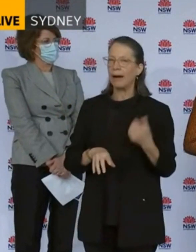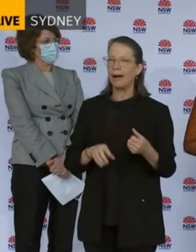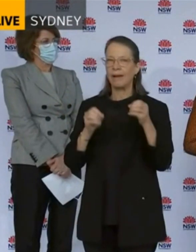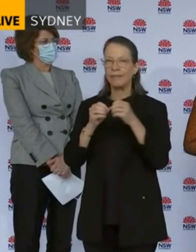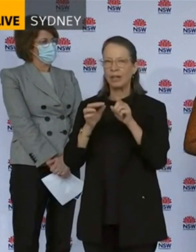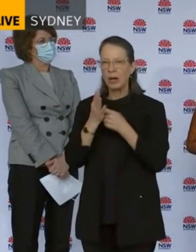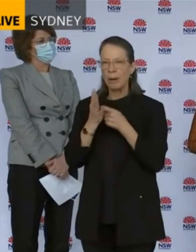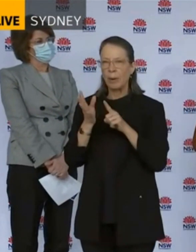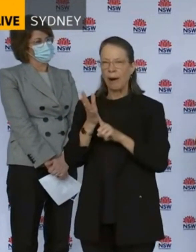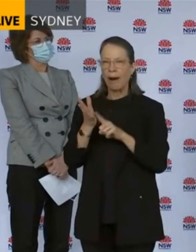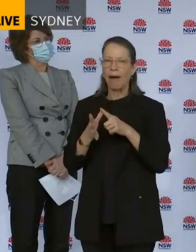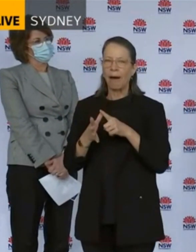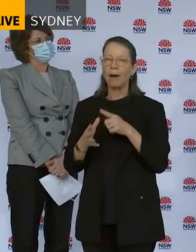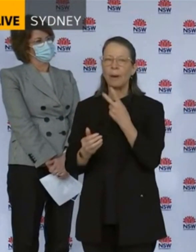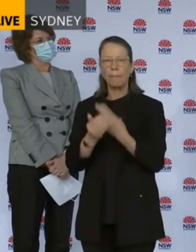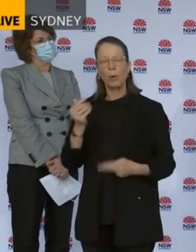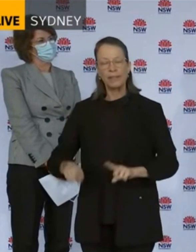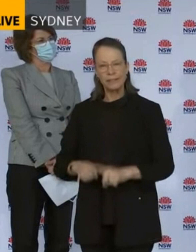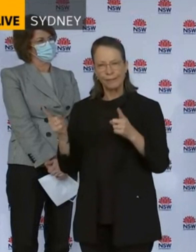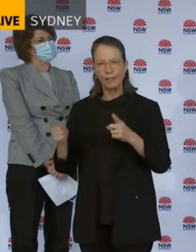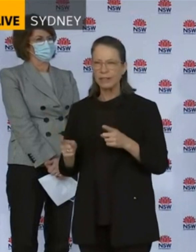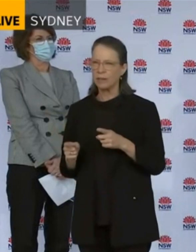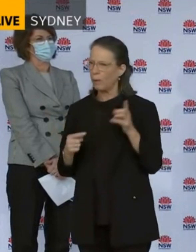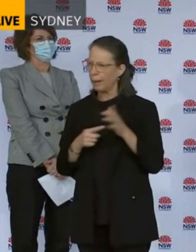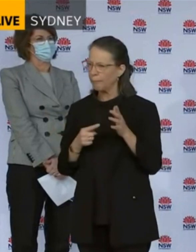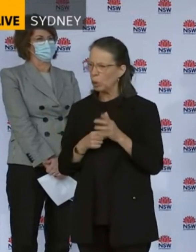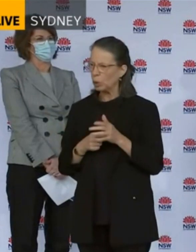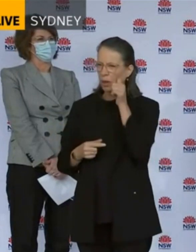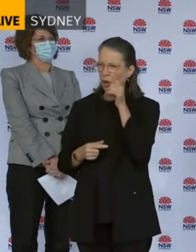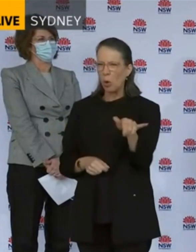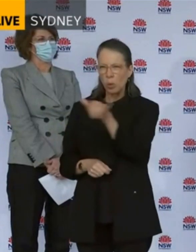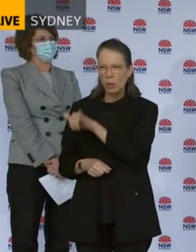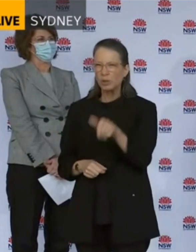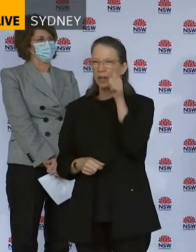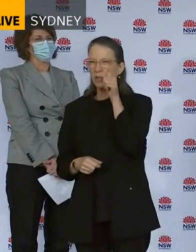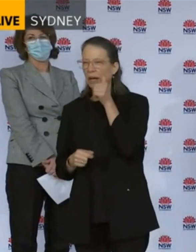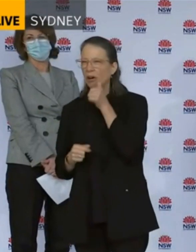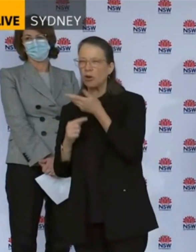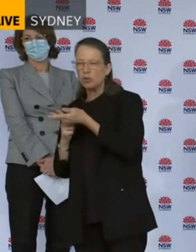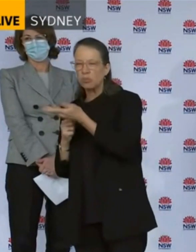will announce any issues results that are important in terms of